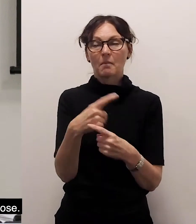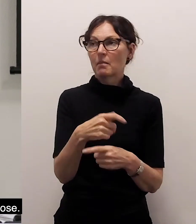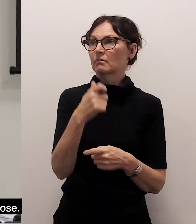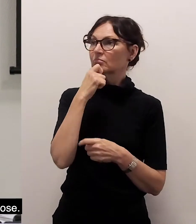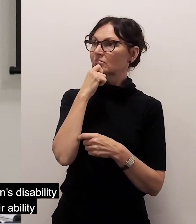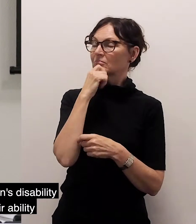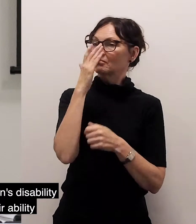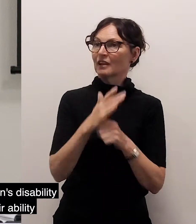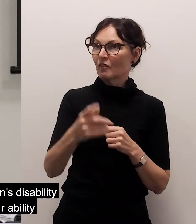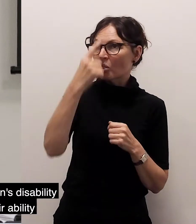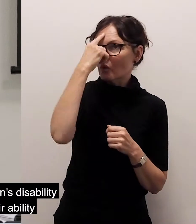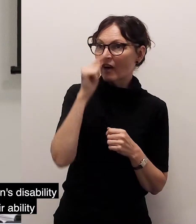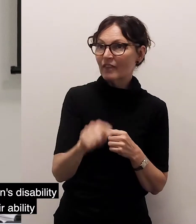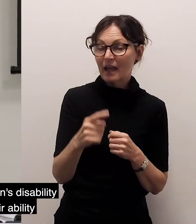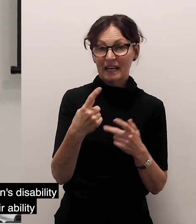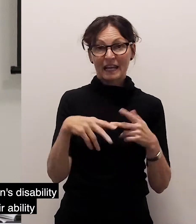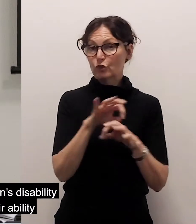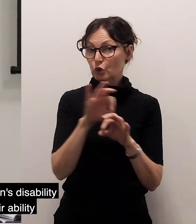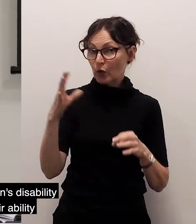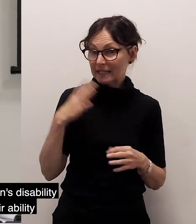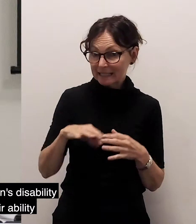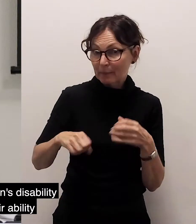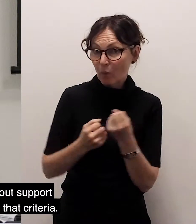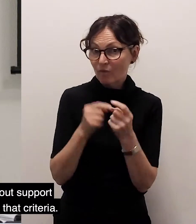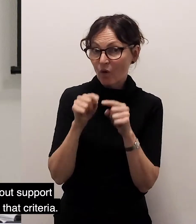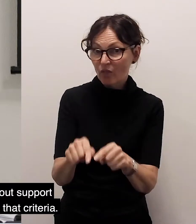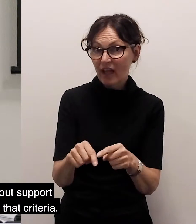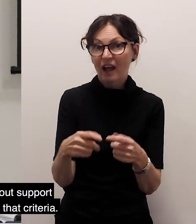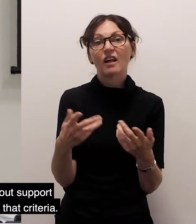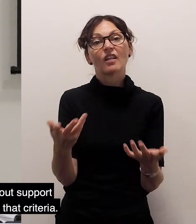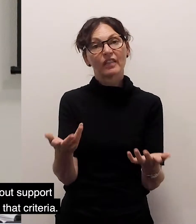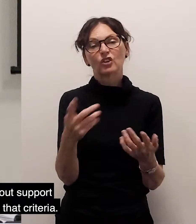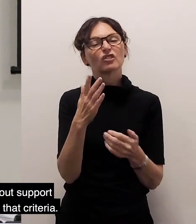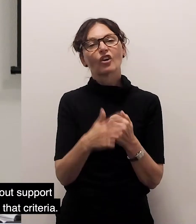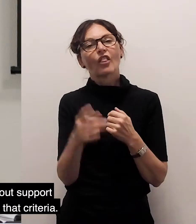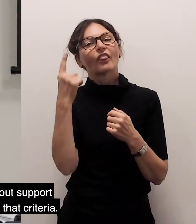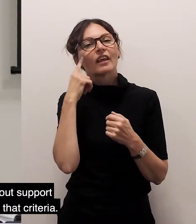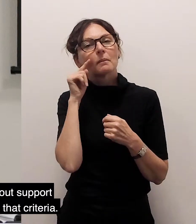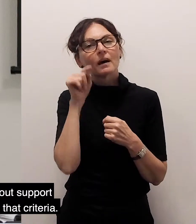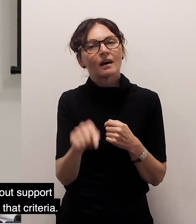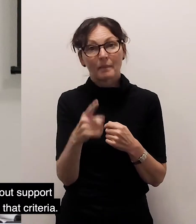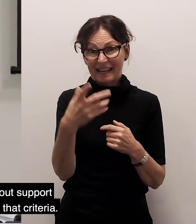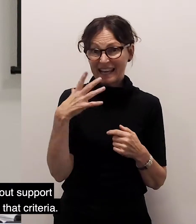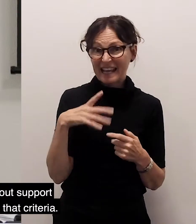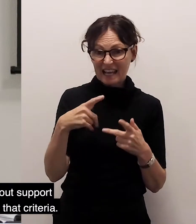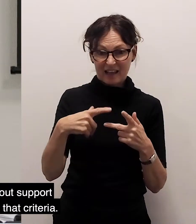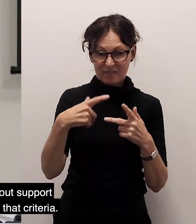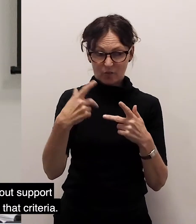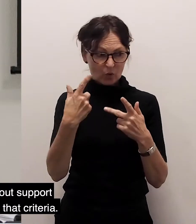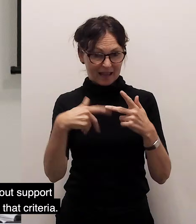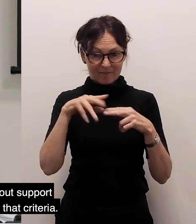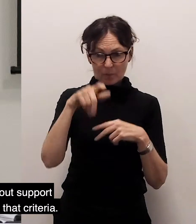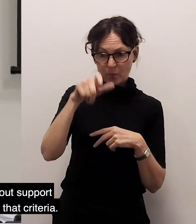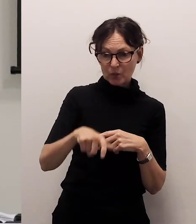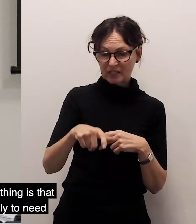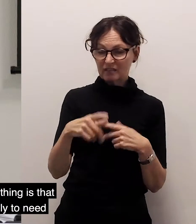those. So if the person's disability affects their ability to do that without support, then that meets that